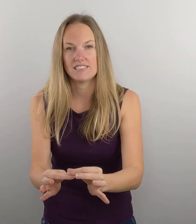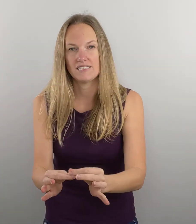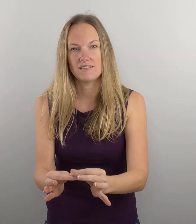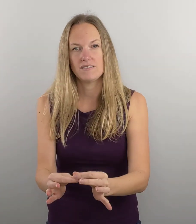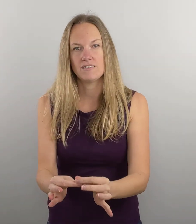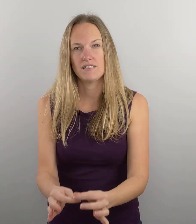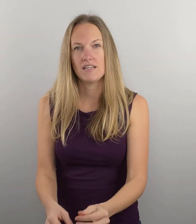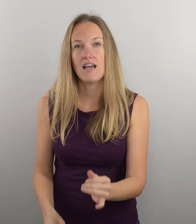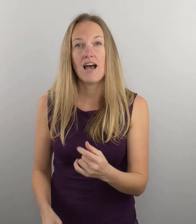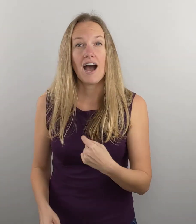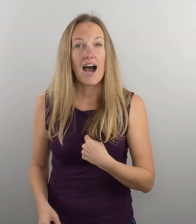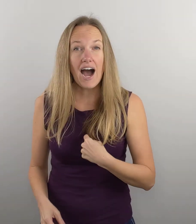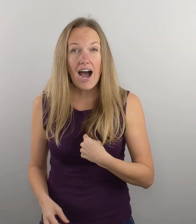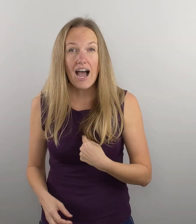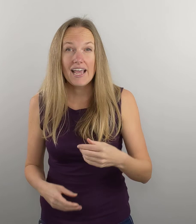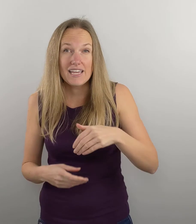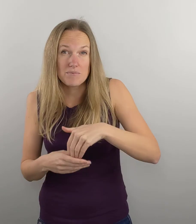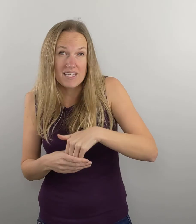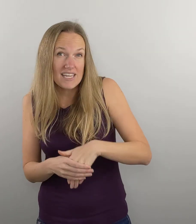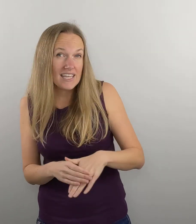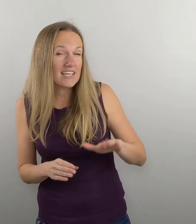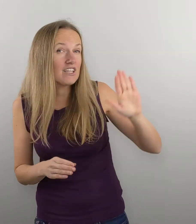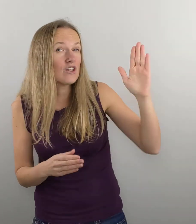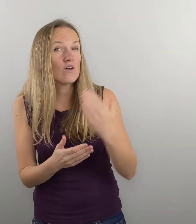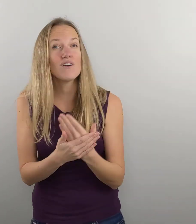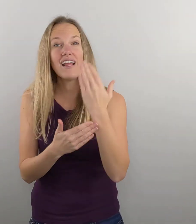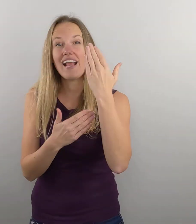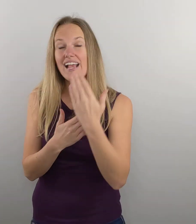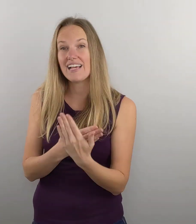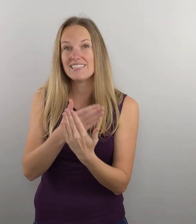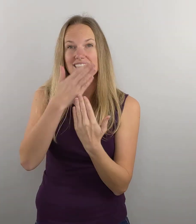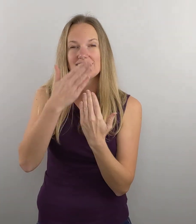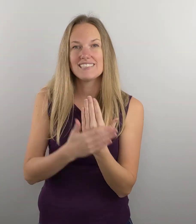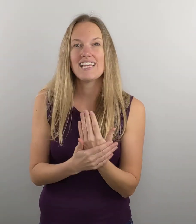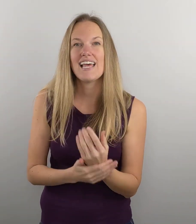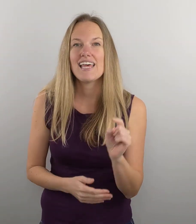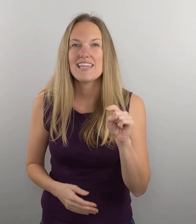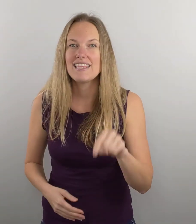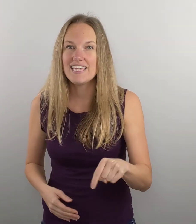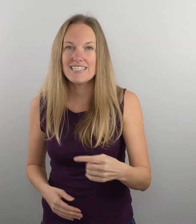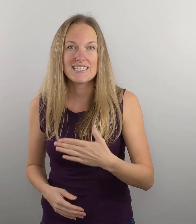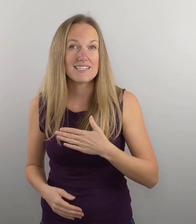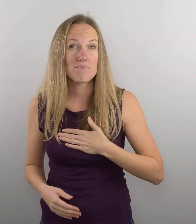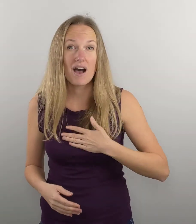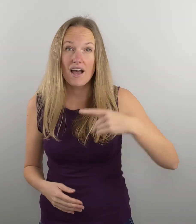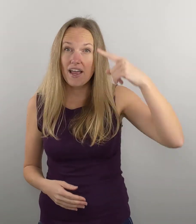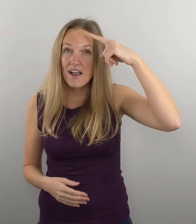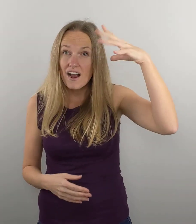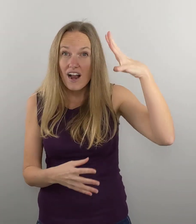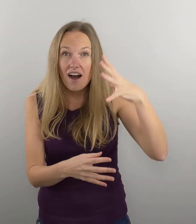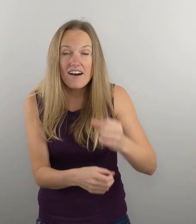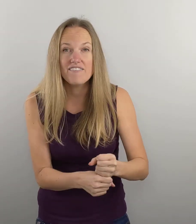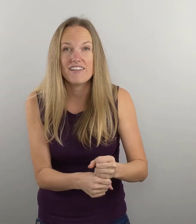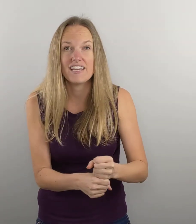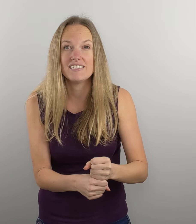faithfulness. I am in your hands. This is my